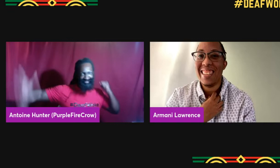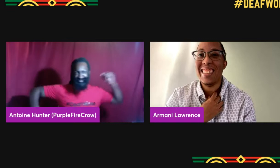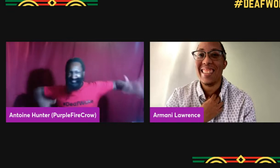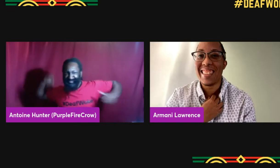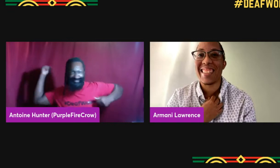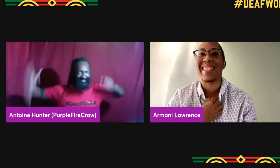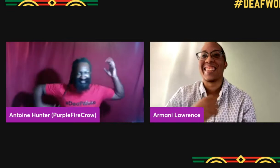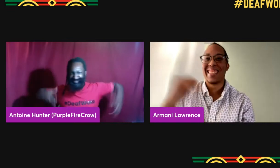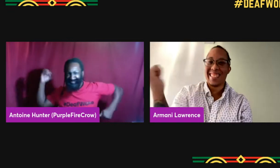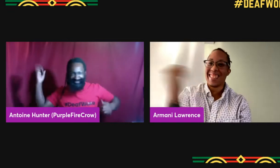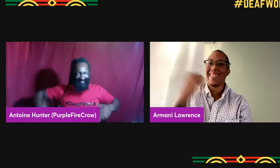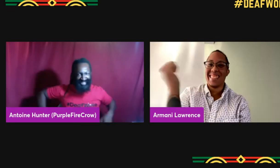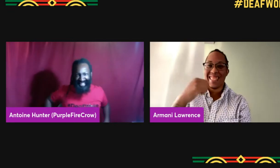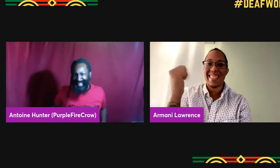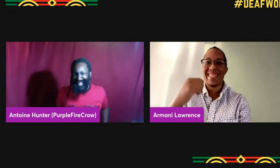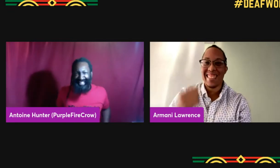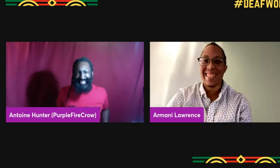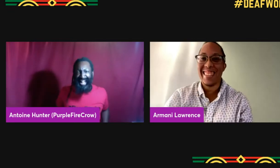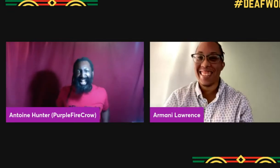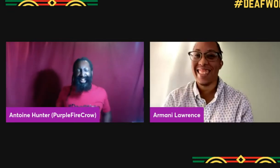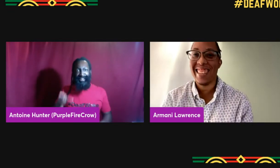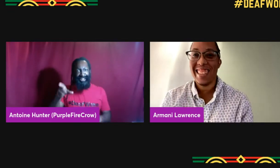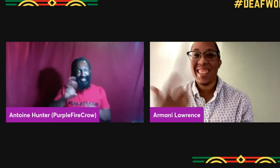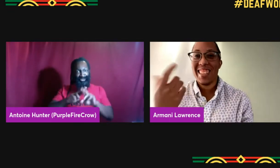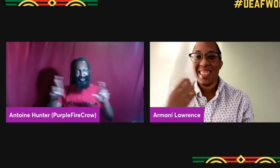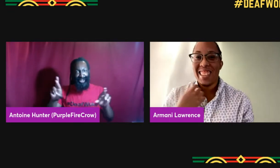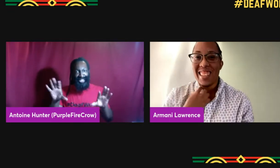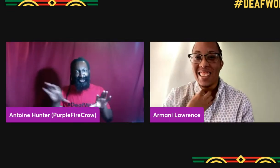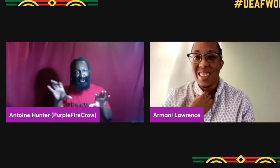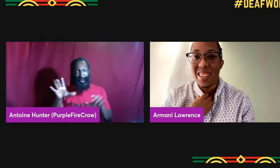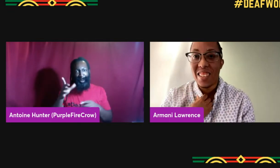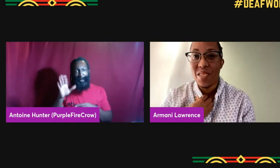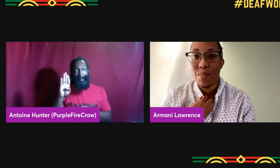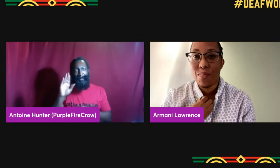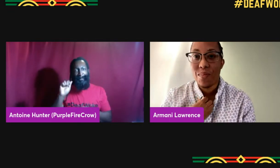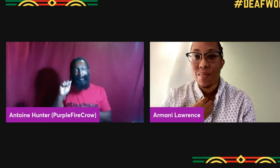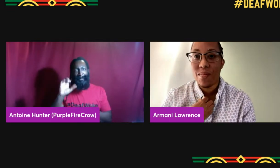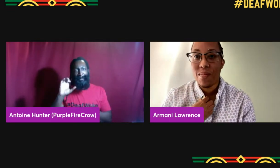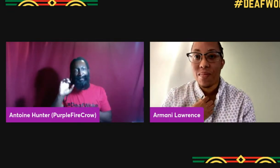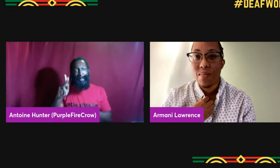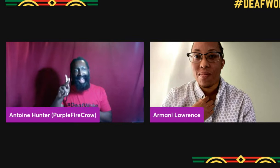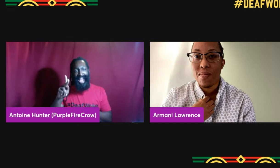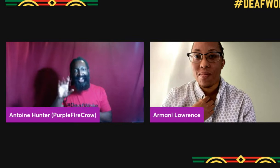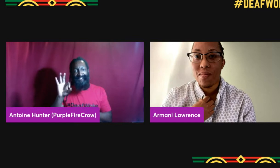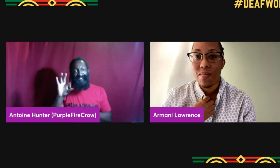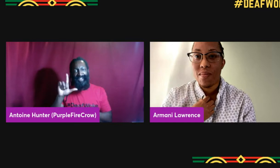were kind of restricted. And now you're free. Yes. Yes.